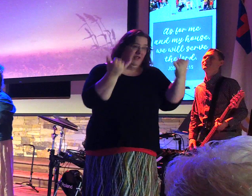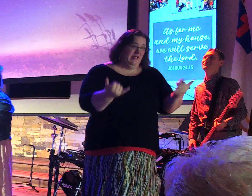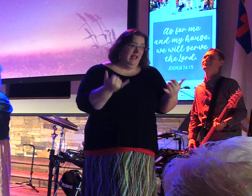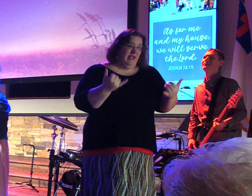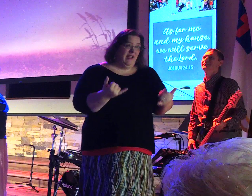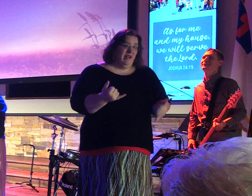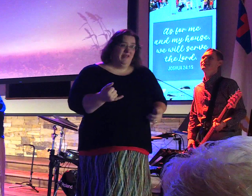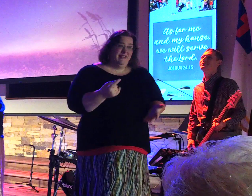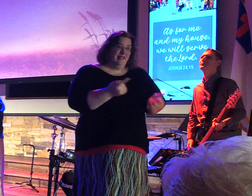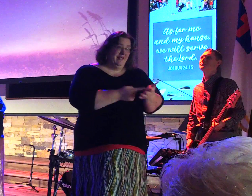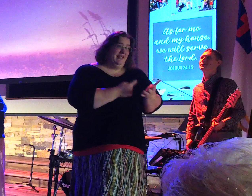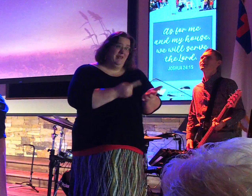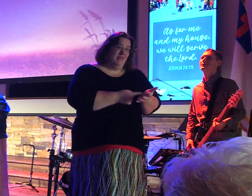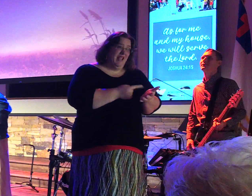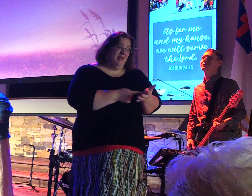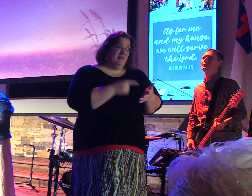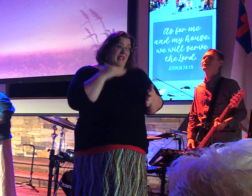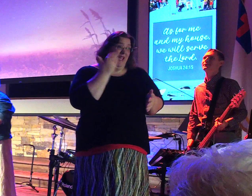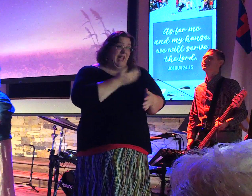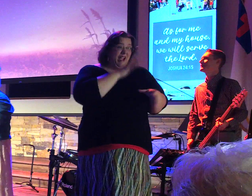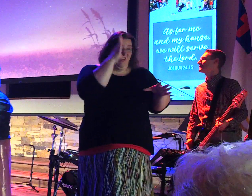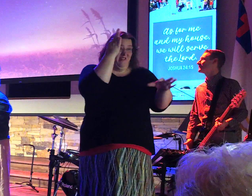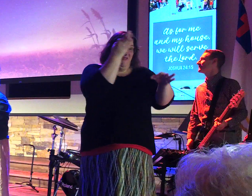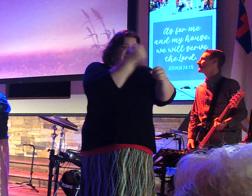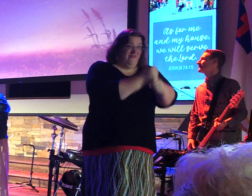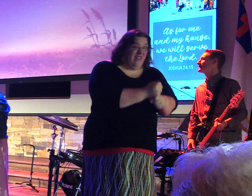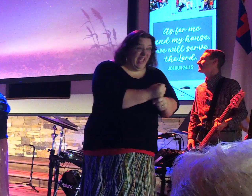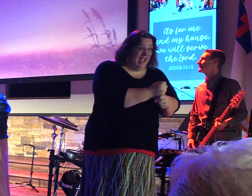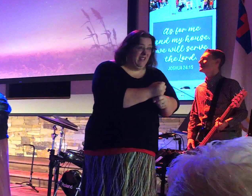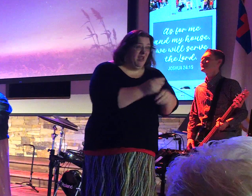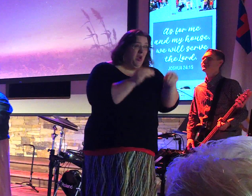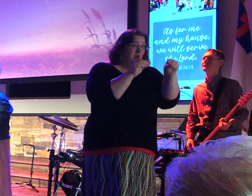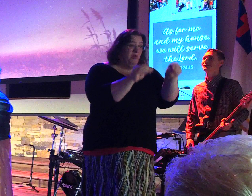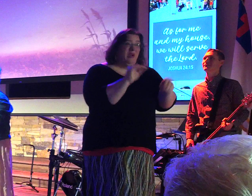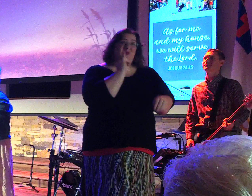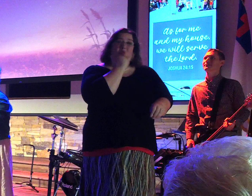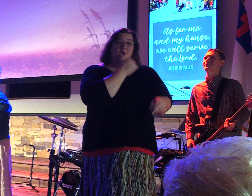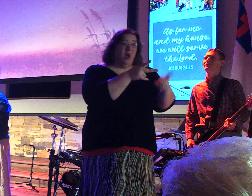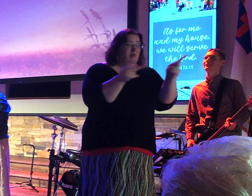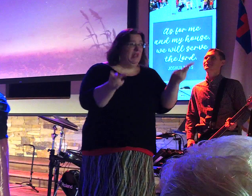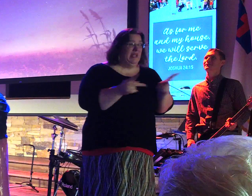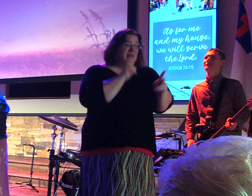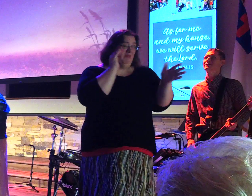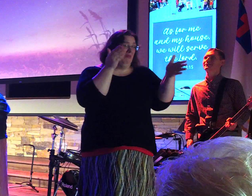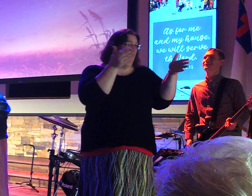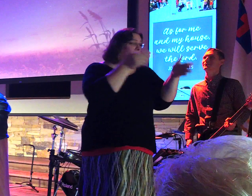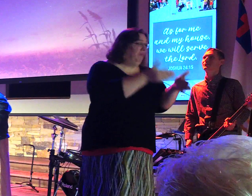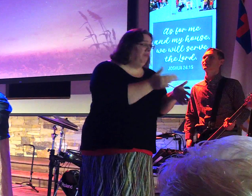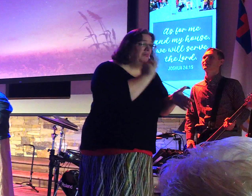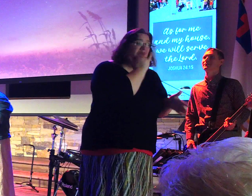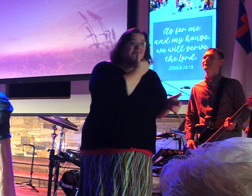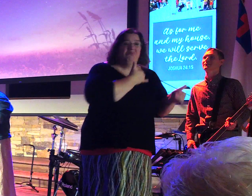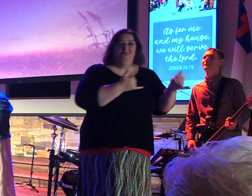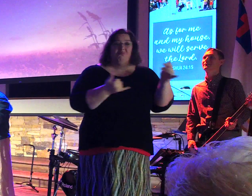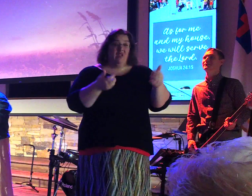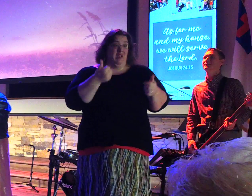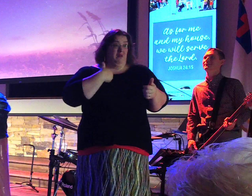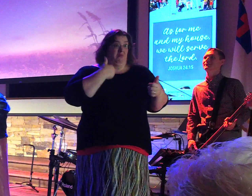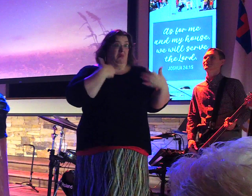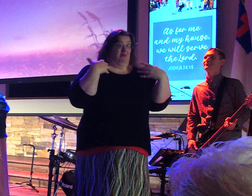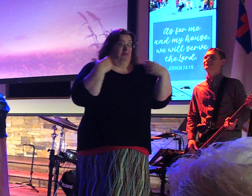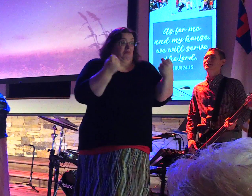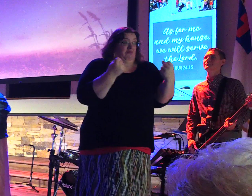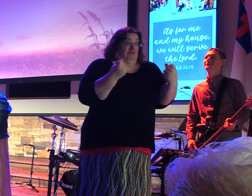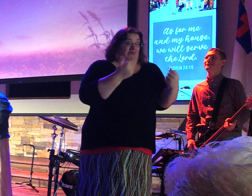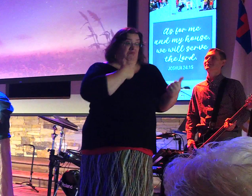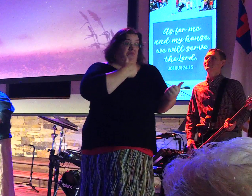And I think sometimes we put our faith in the wrong places. We put our faith in maybe our own power